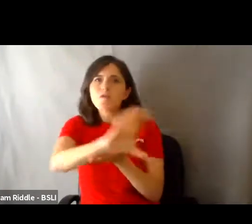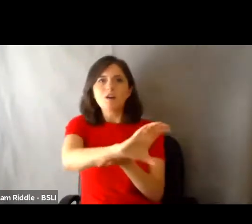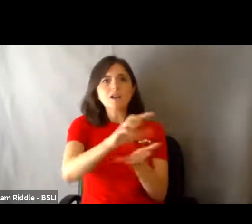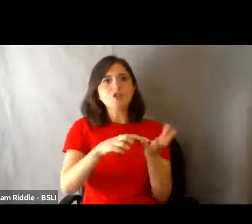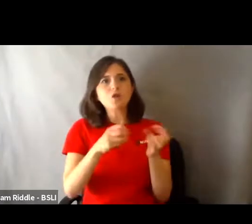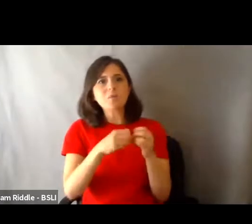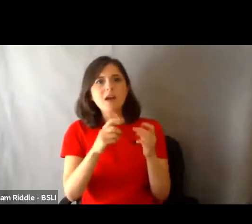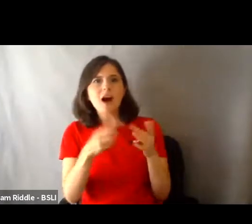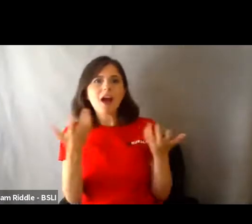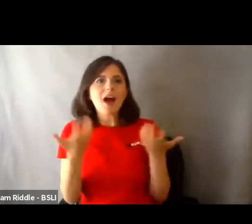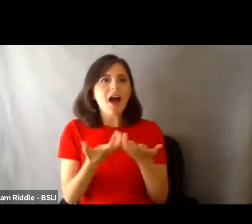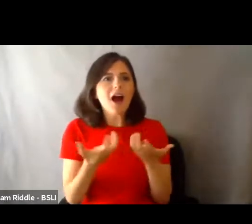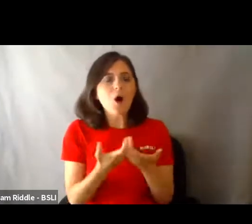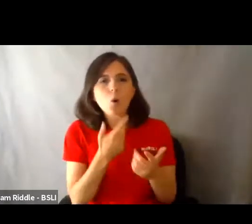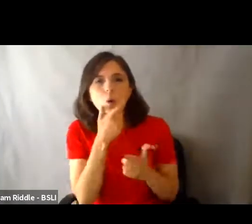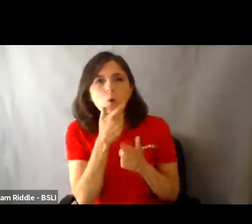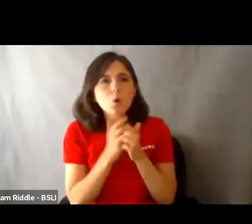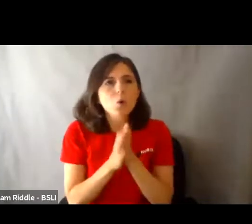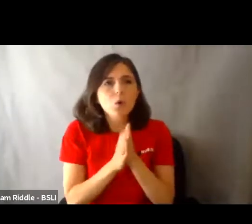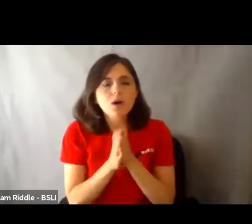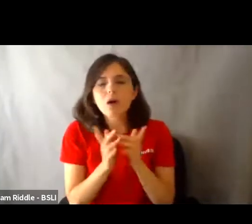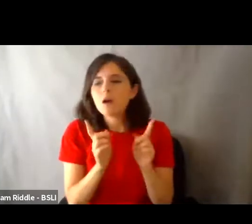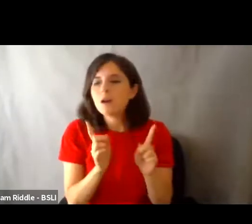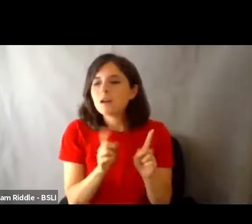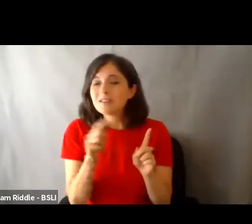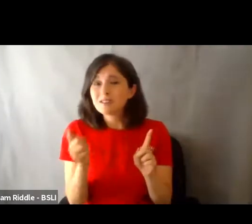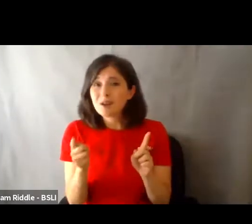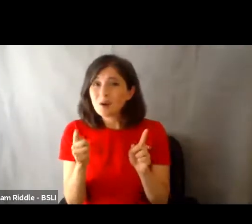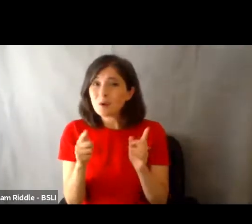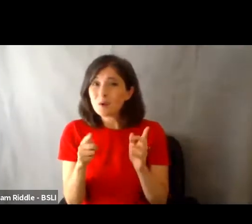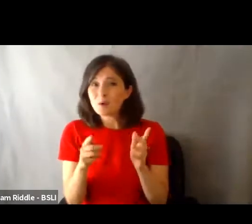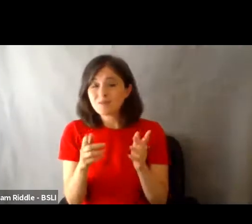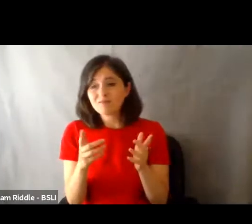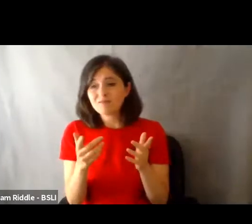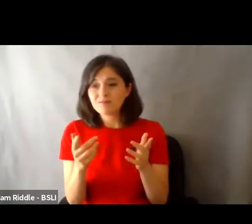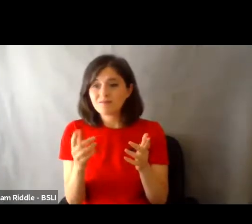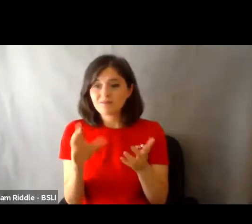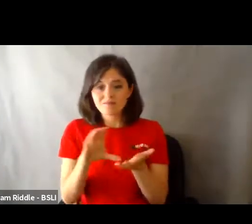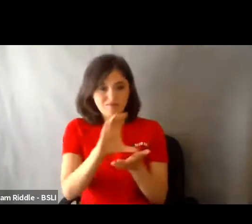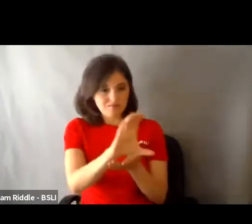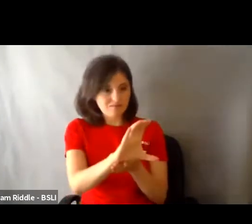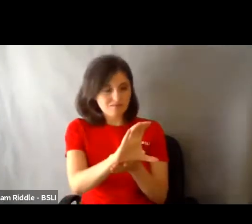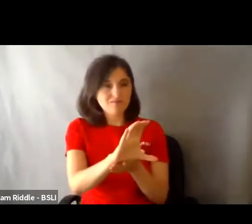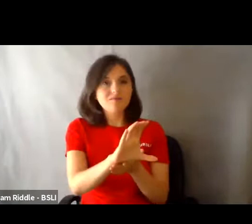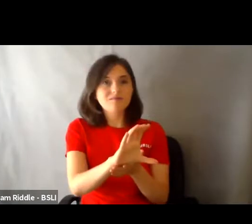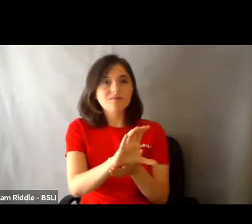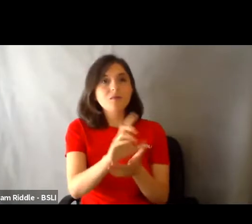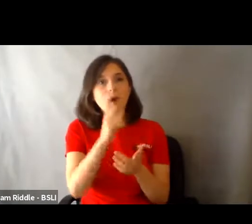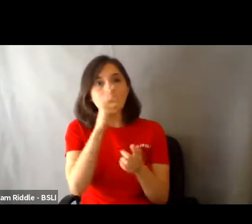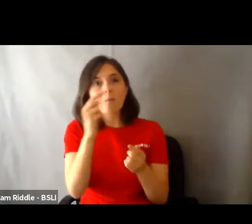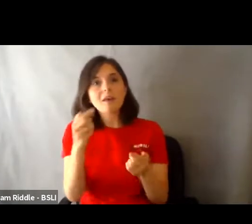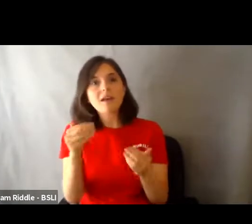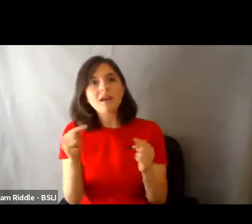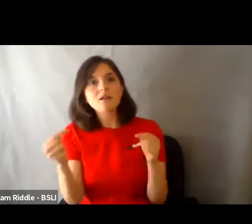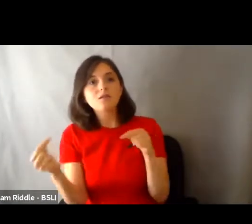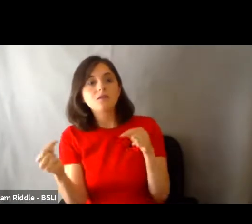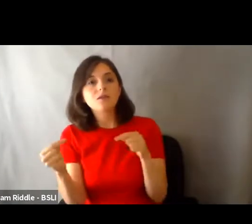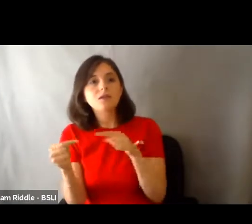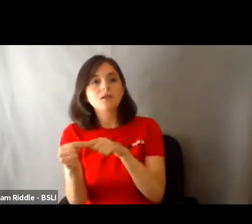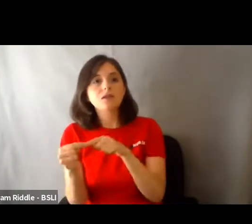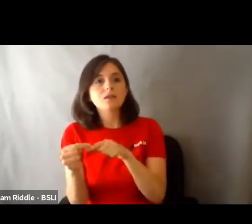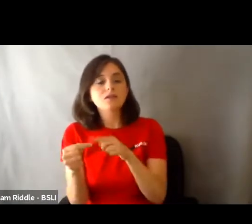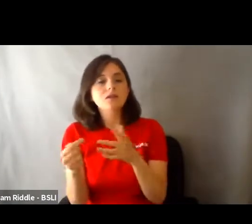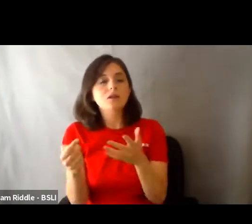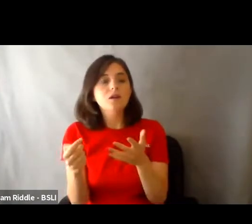those on the left, and that these things could come into direct competition, and that things like a nil's really a